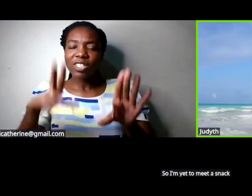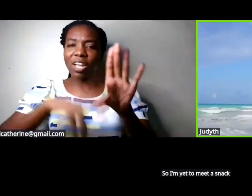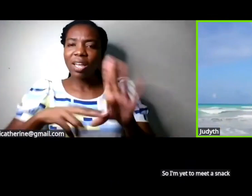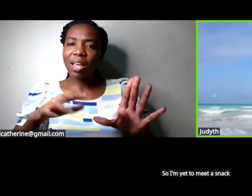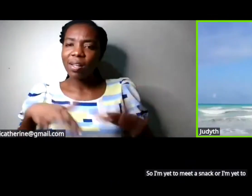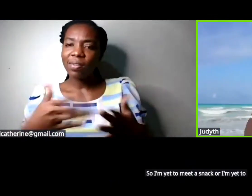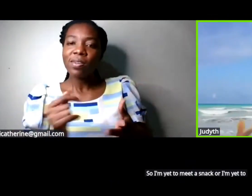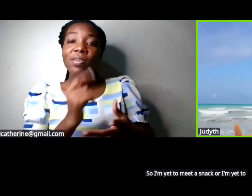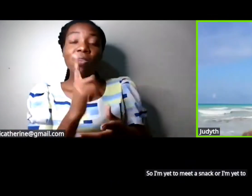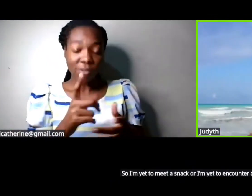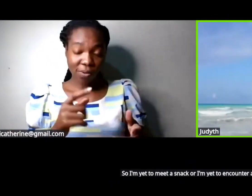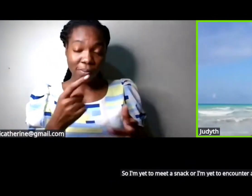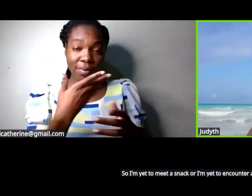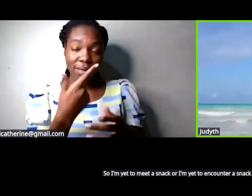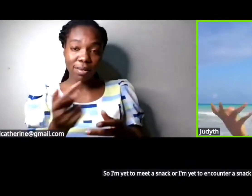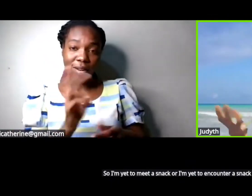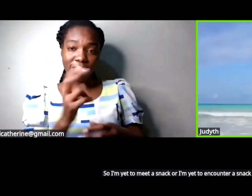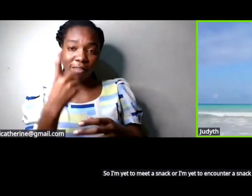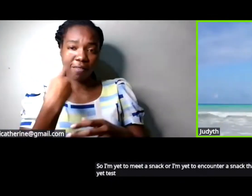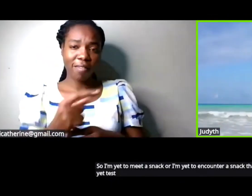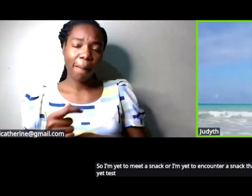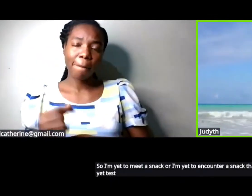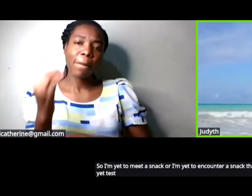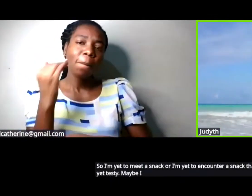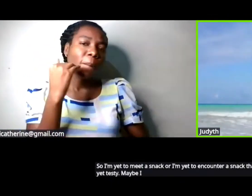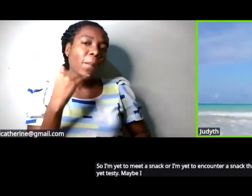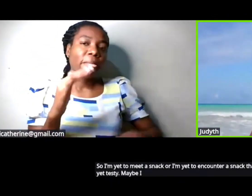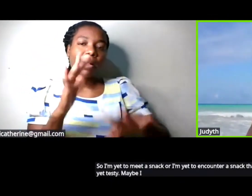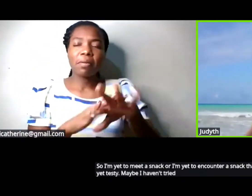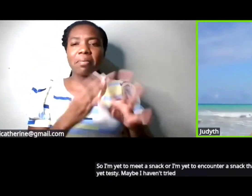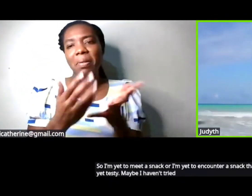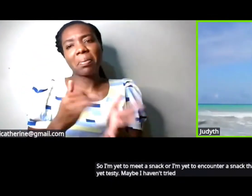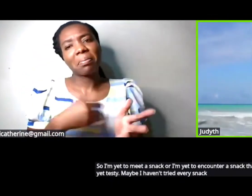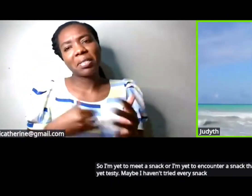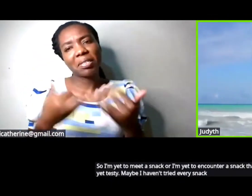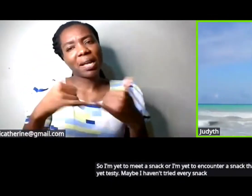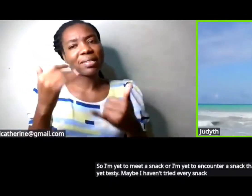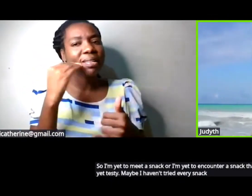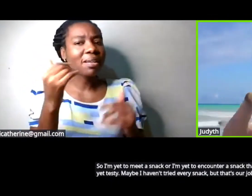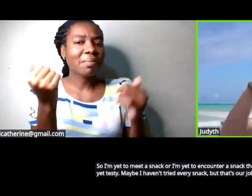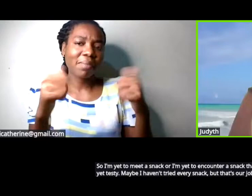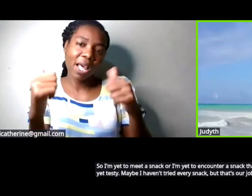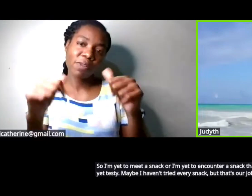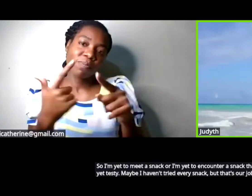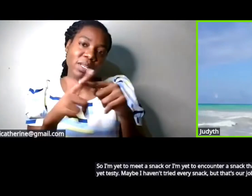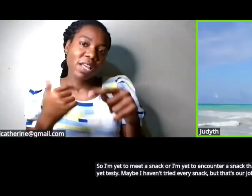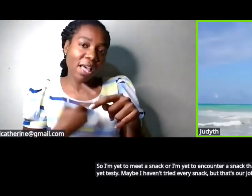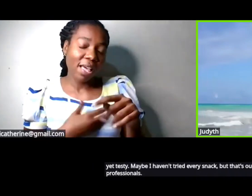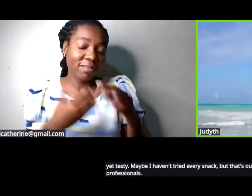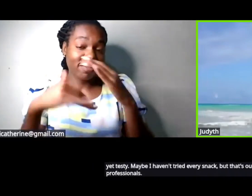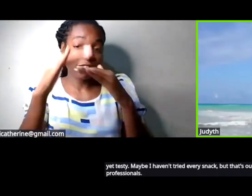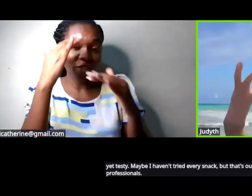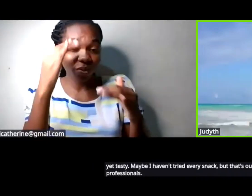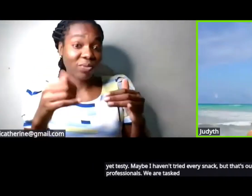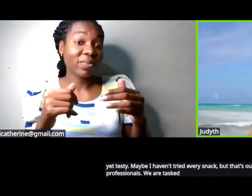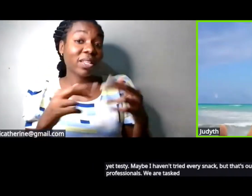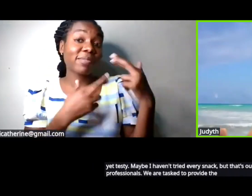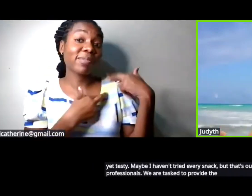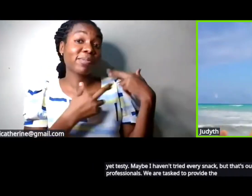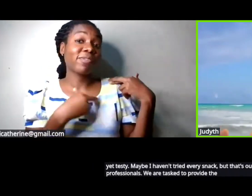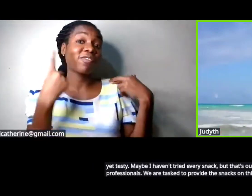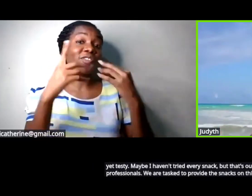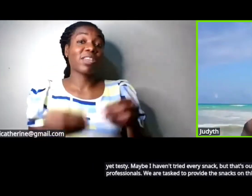a snack that is healthy and yet tasty. Maybe I haven't tried every snack, but that's our job as learning professionals. We are tasked to provide the snacks on this